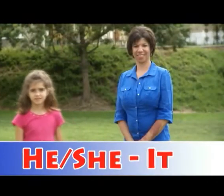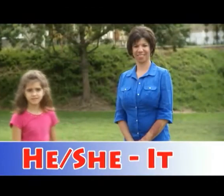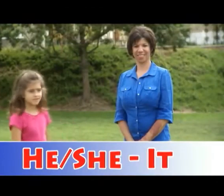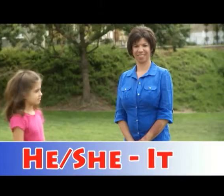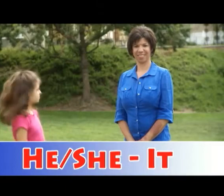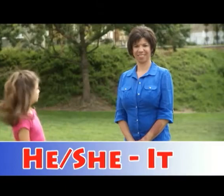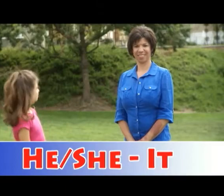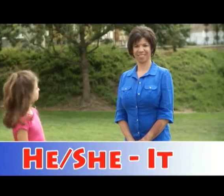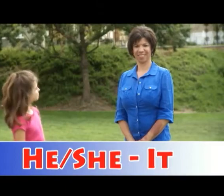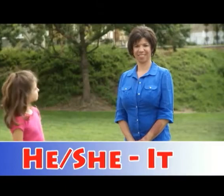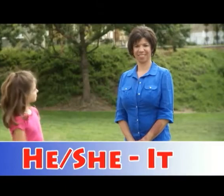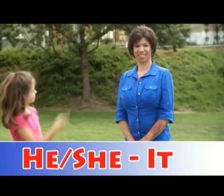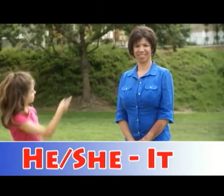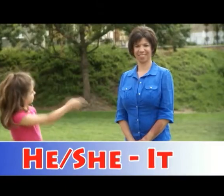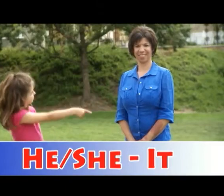person or object being referred to.